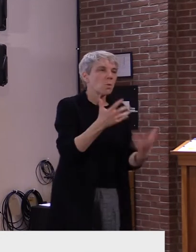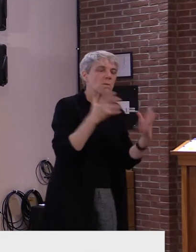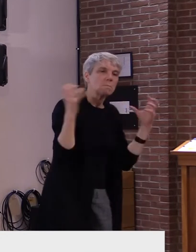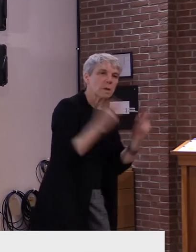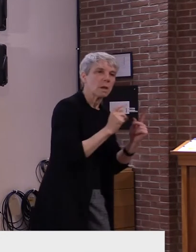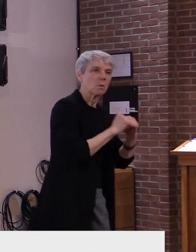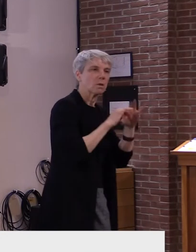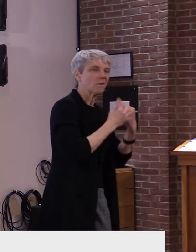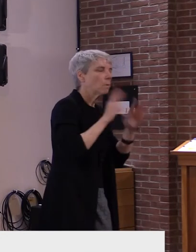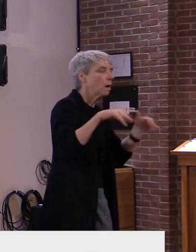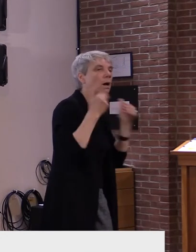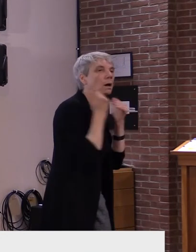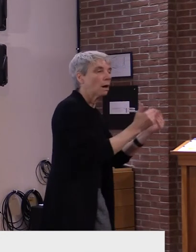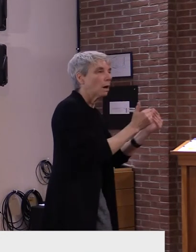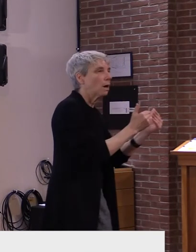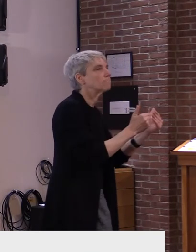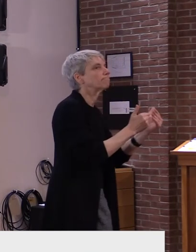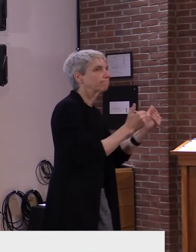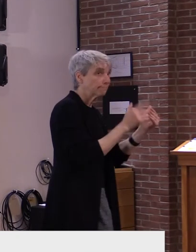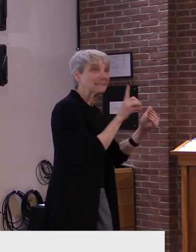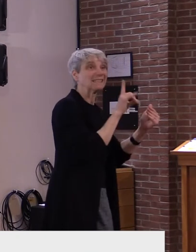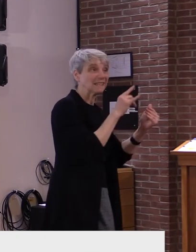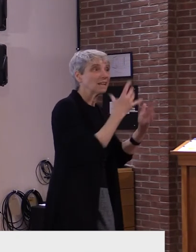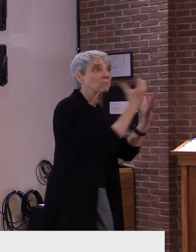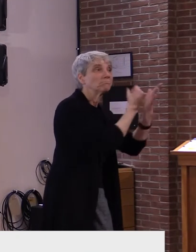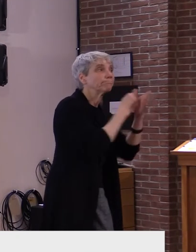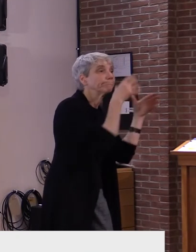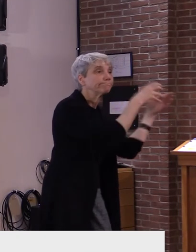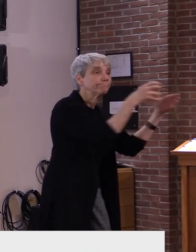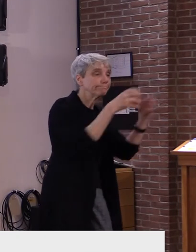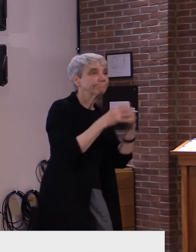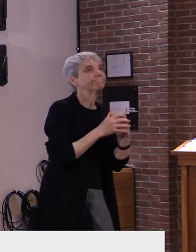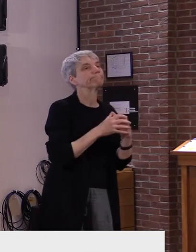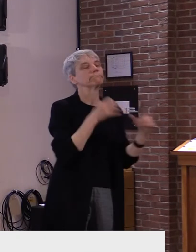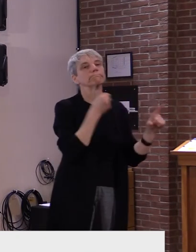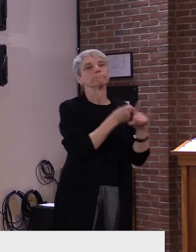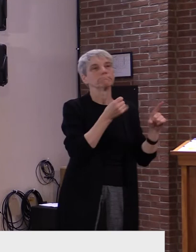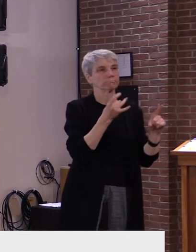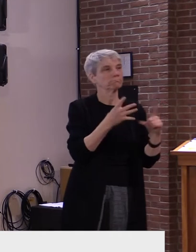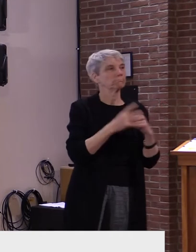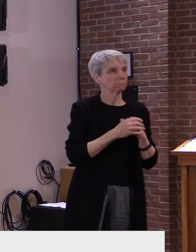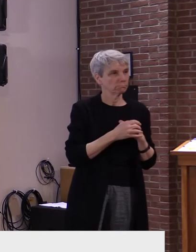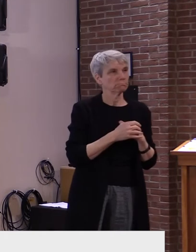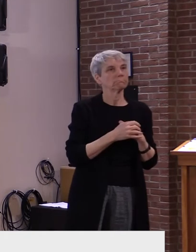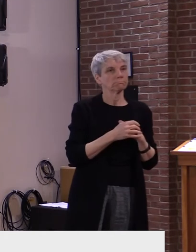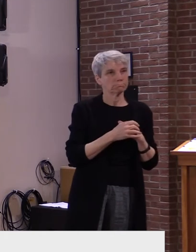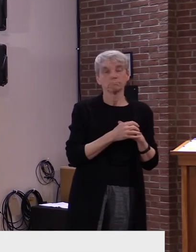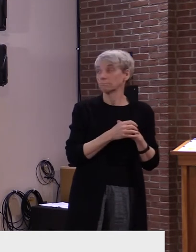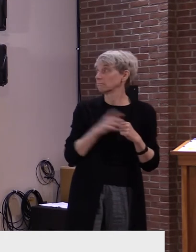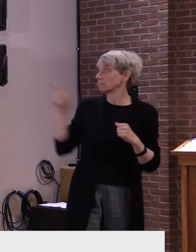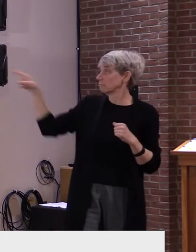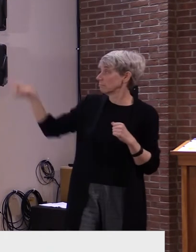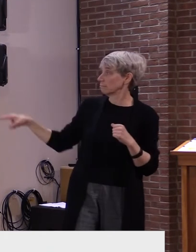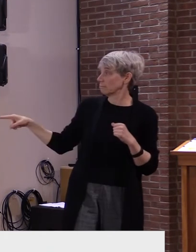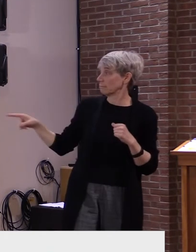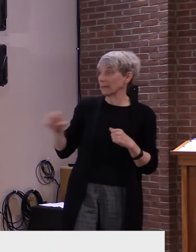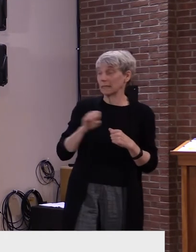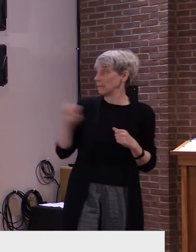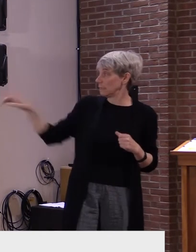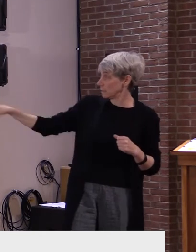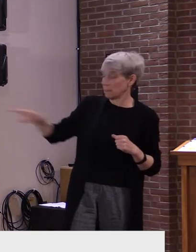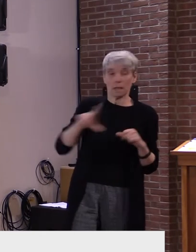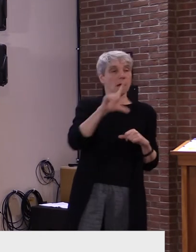people continue to have that traditional canadian thanksgiving but we want to send that warning and provide you that information about what can